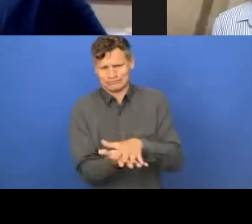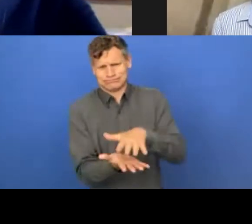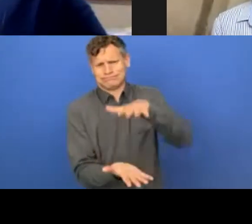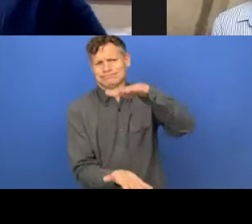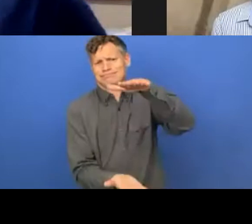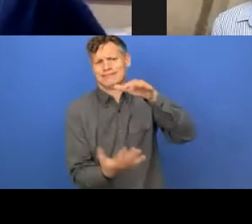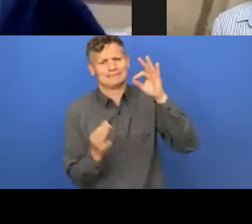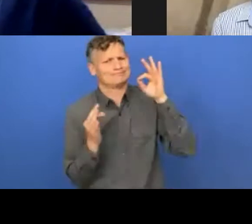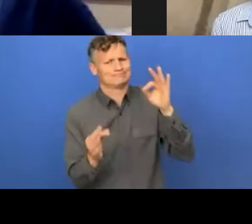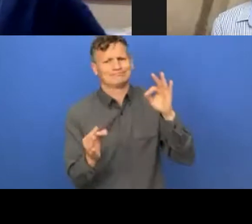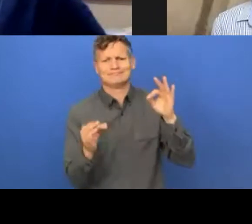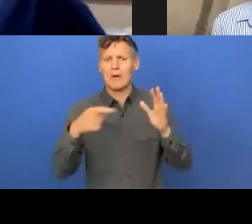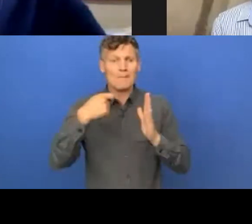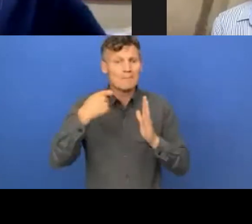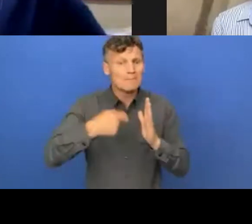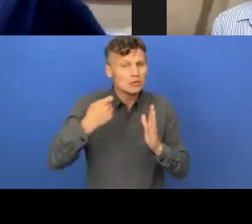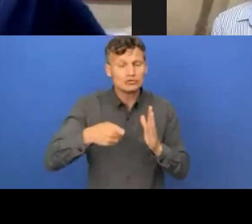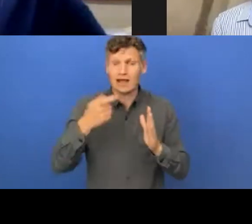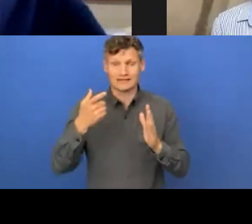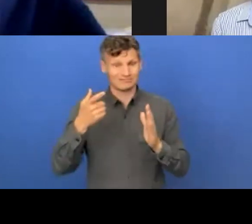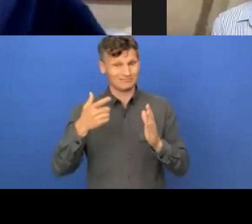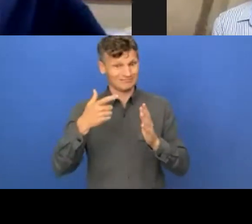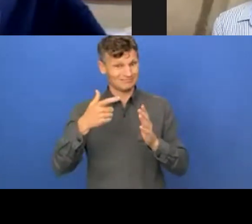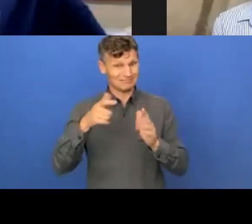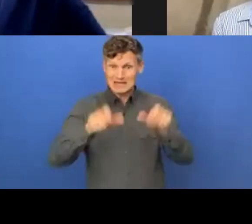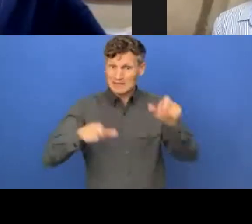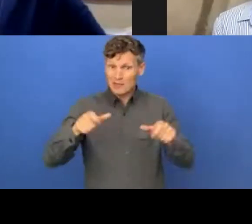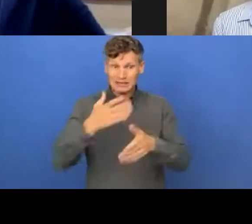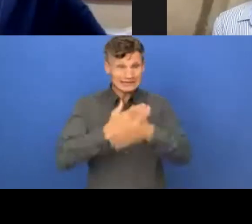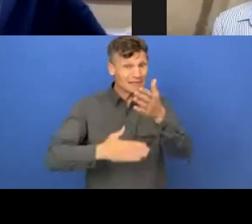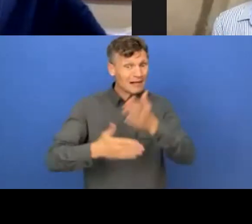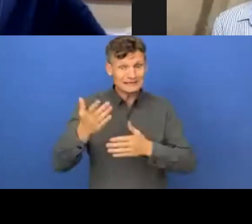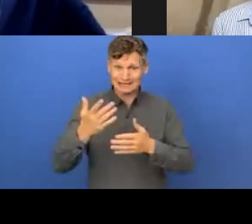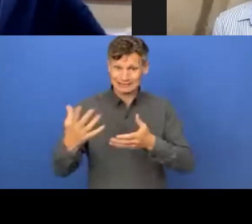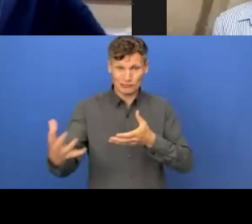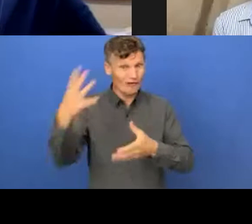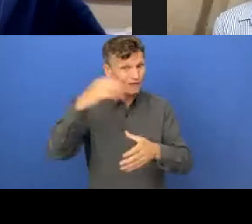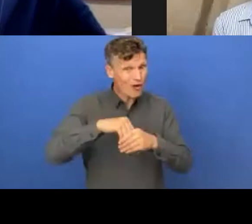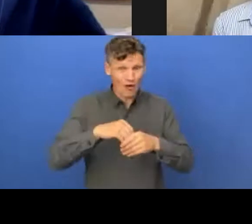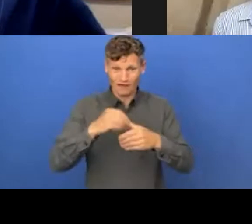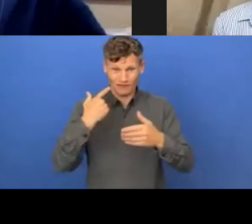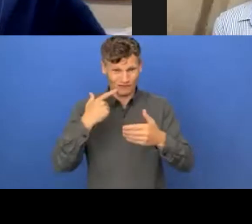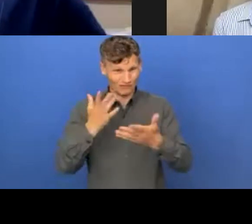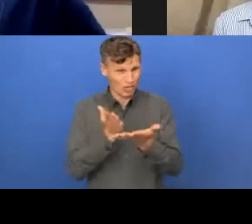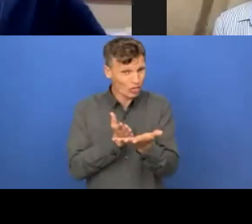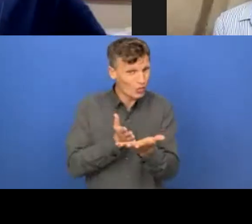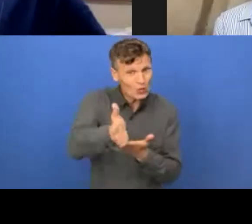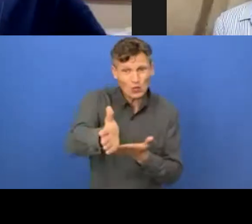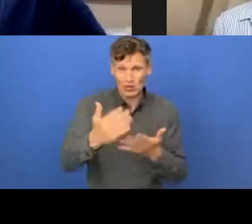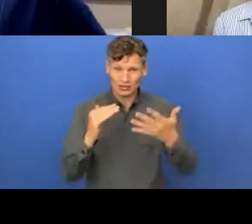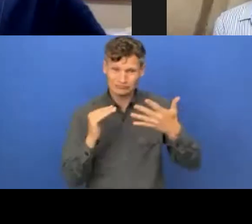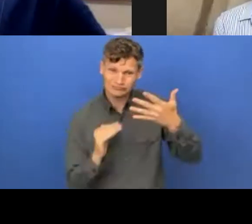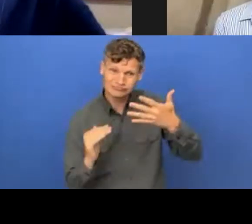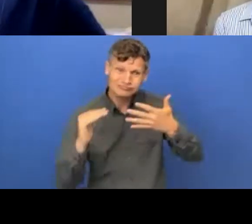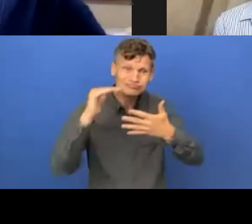where people with disabilities were involved at many different stages of the research, design, data collection,